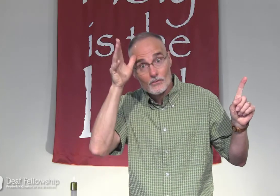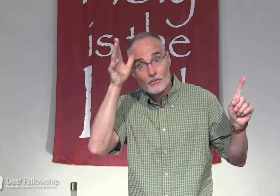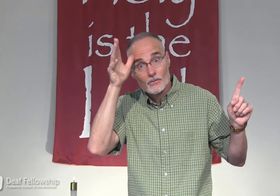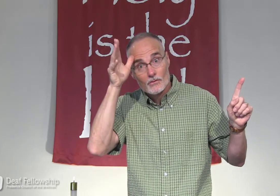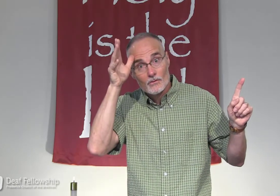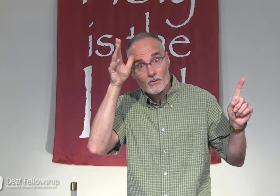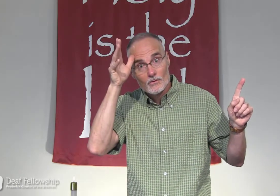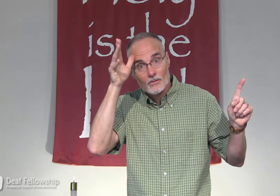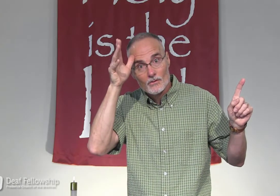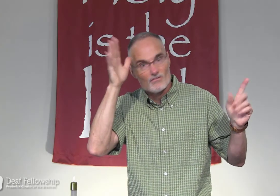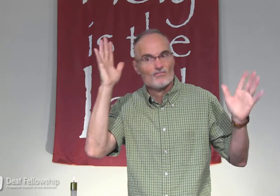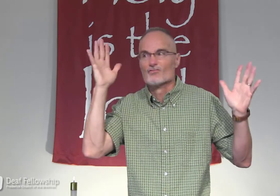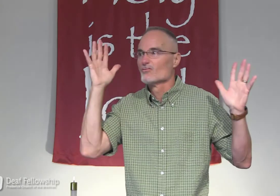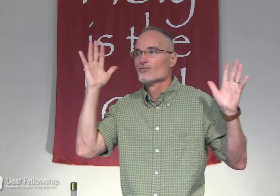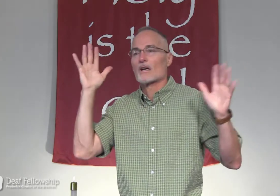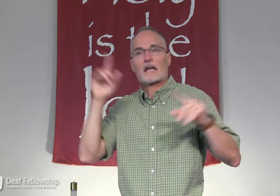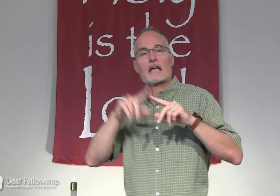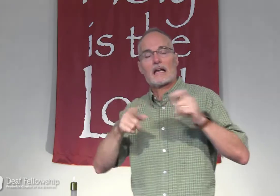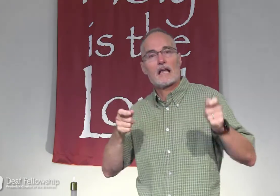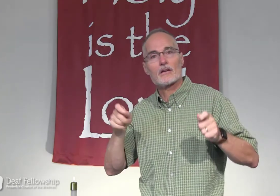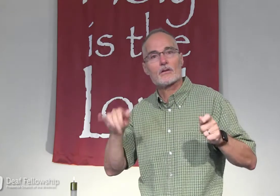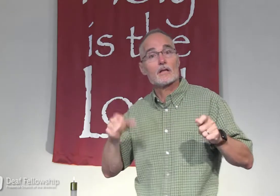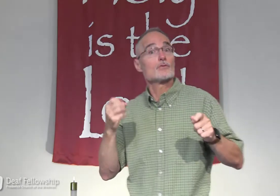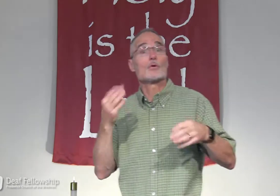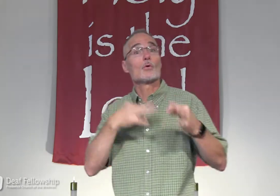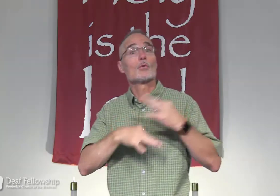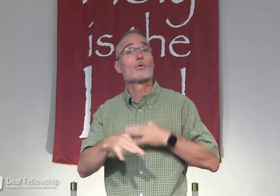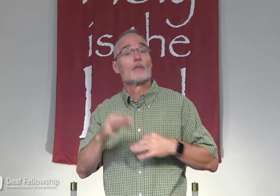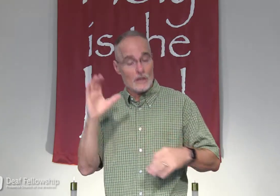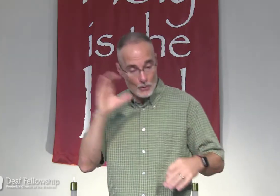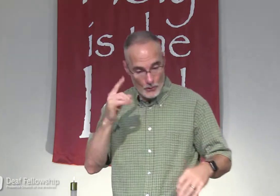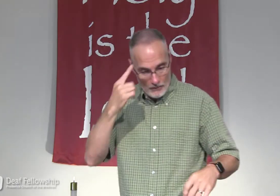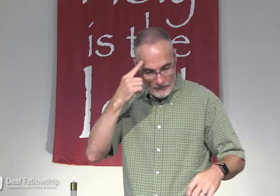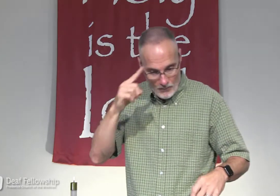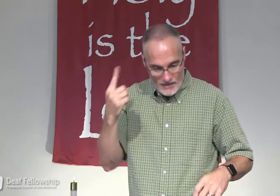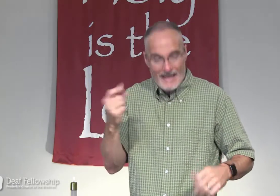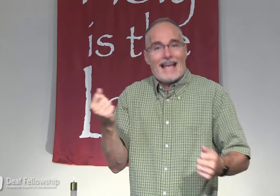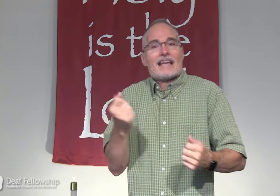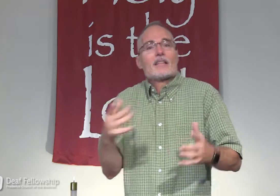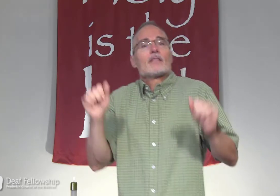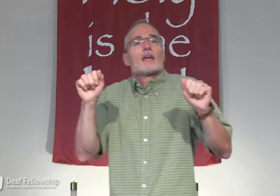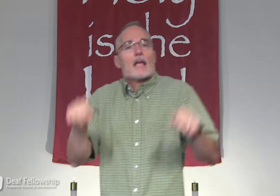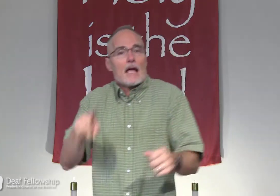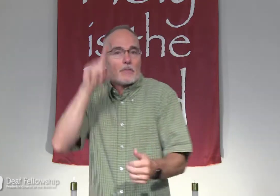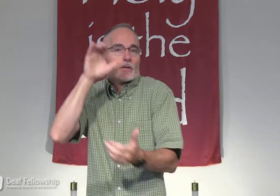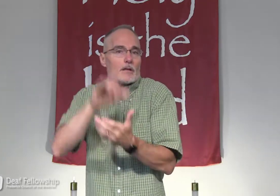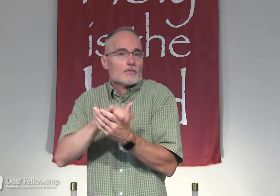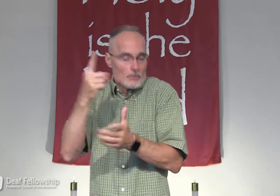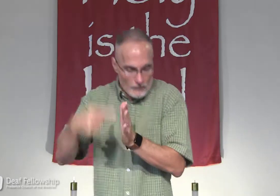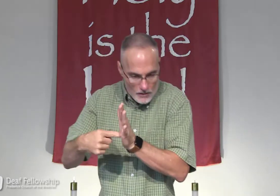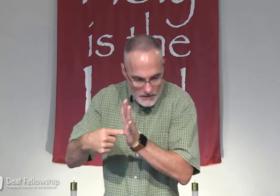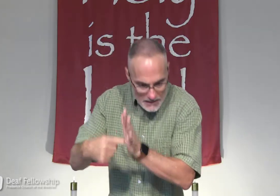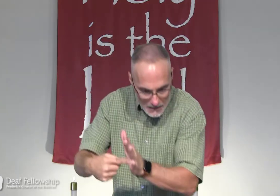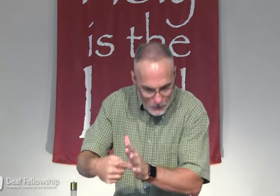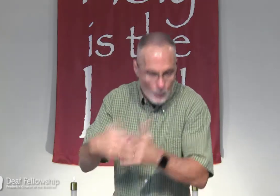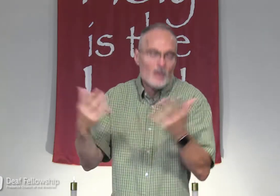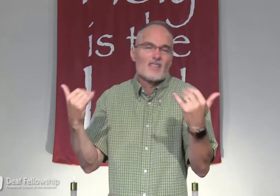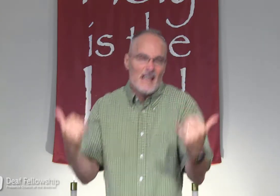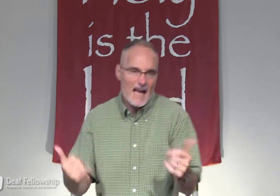is not with the Father. We can't handle that. So instead, we look